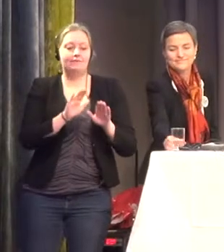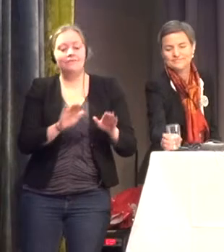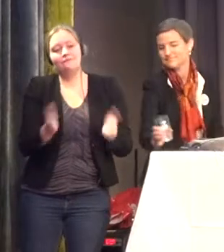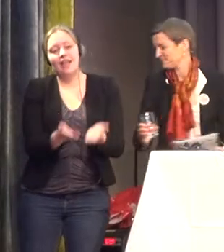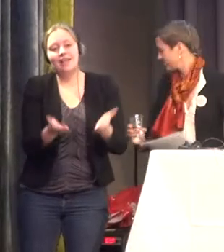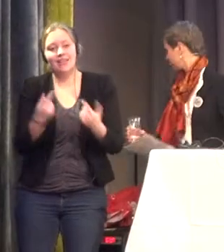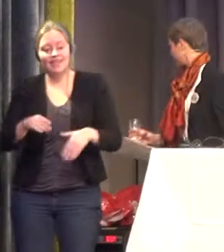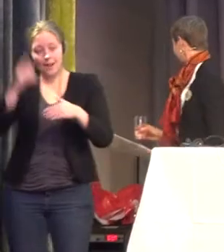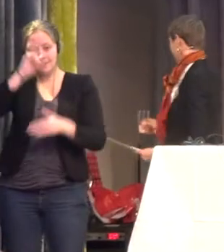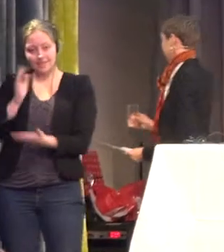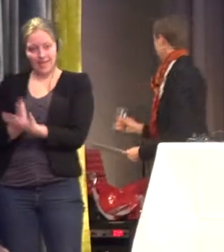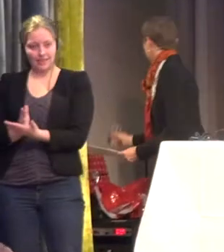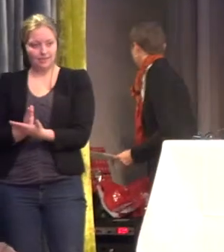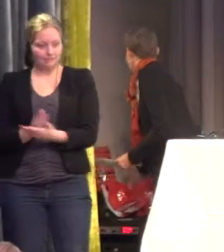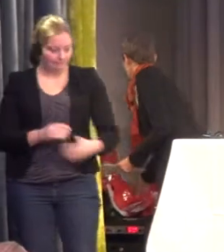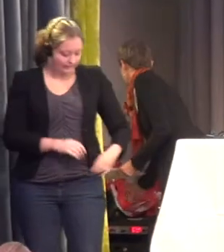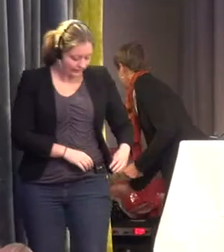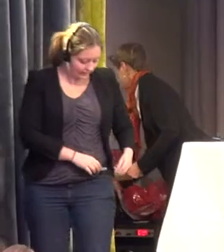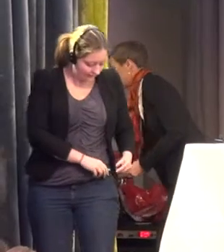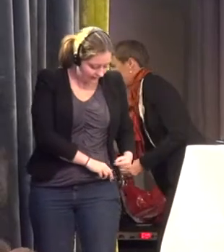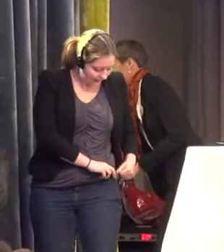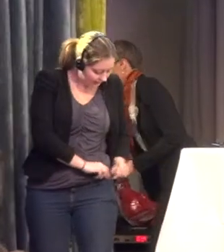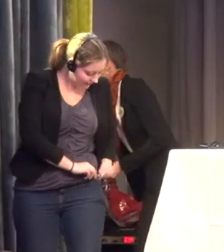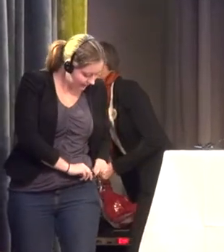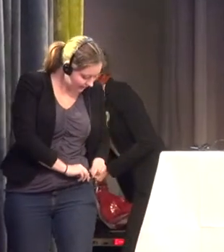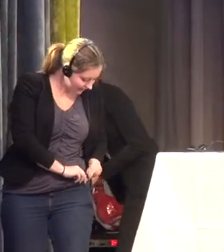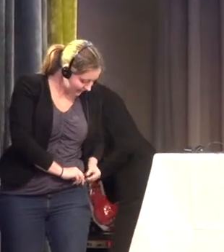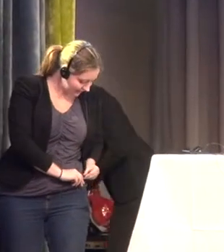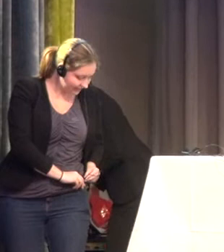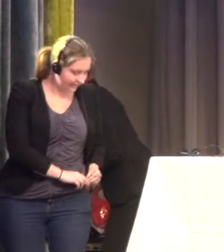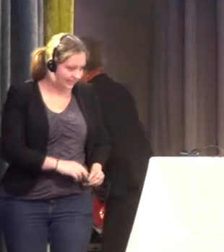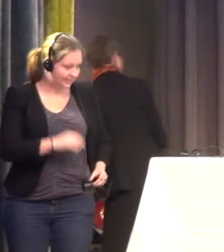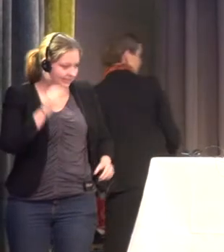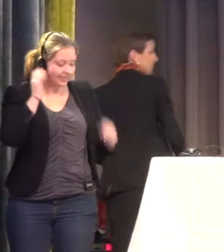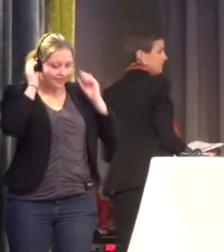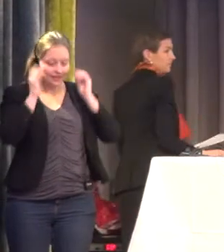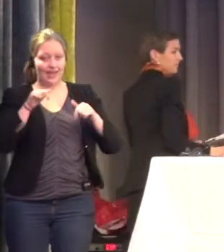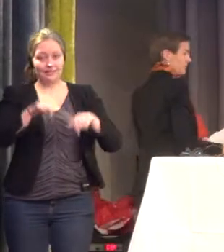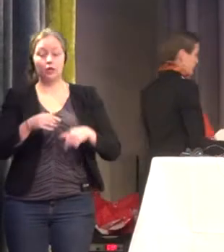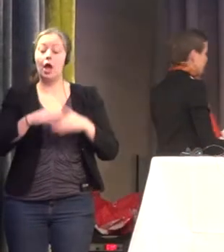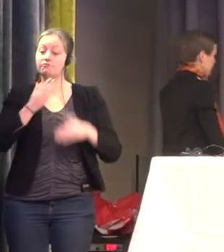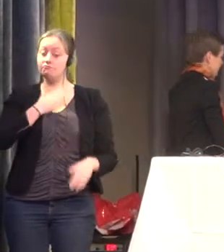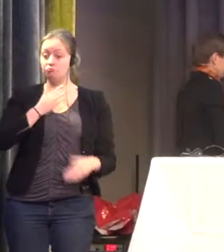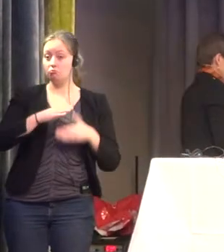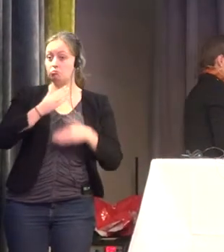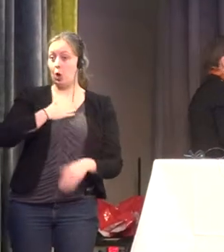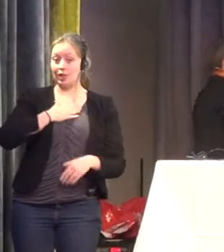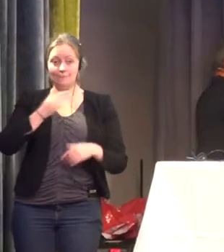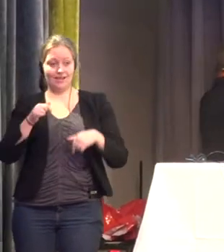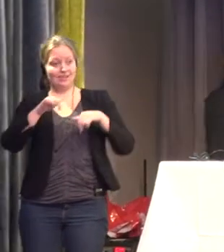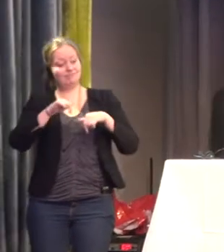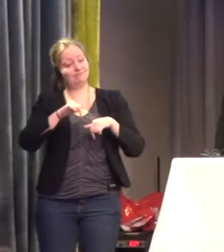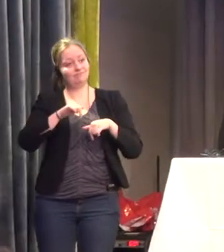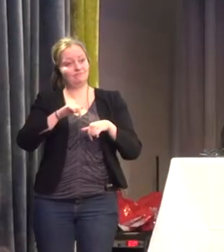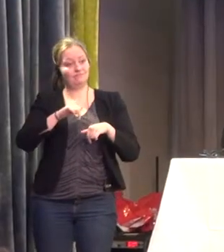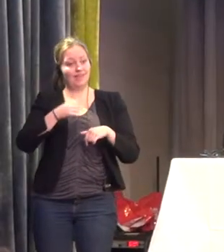Thank you very much. It's an honor and a privilege to be here today, and I'm very grateful to the organizers for their warm